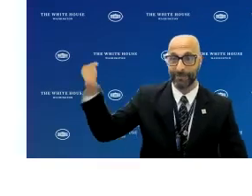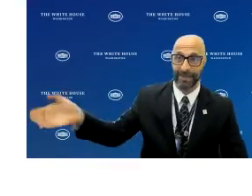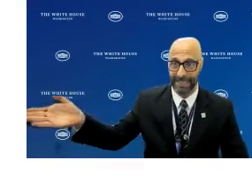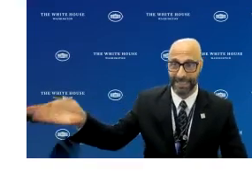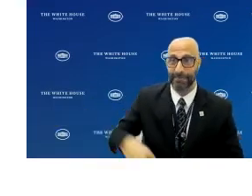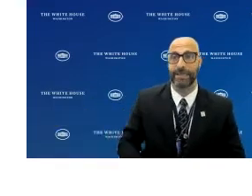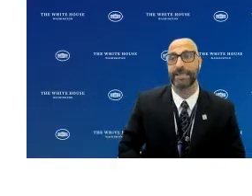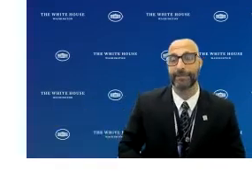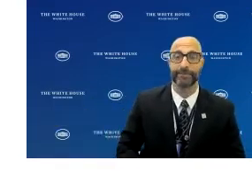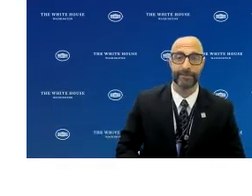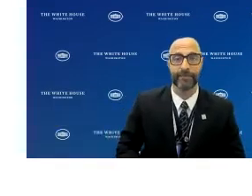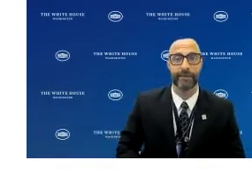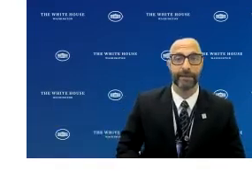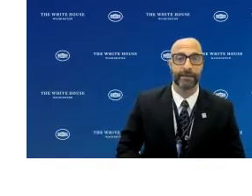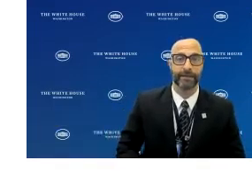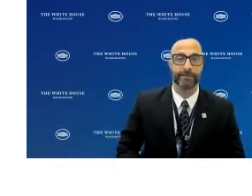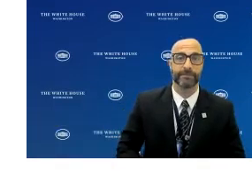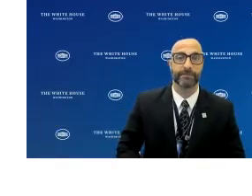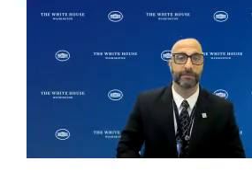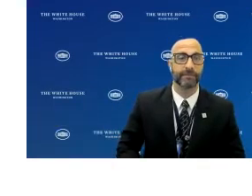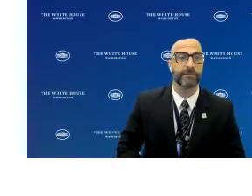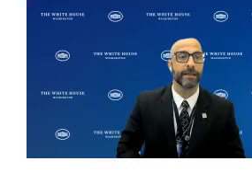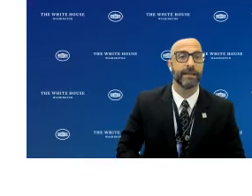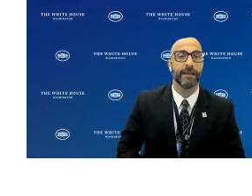vaccine administration. Next slide, please.